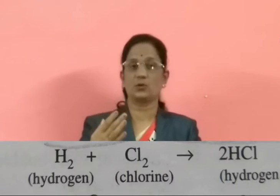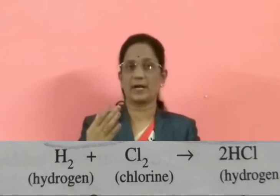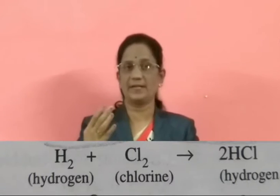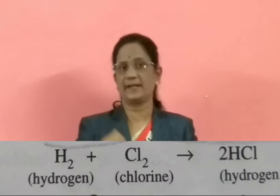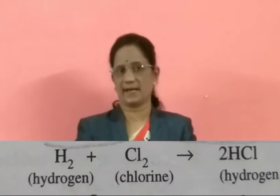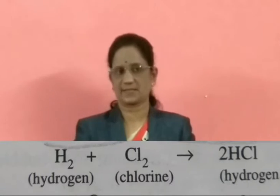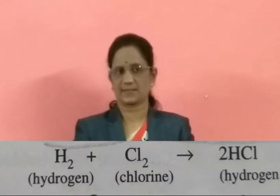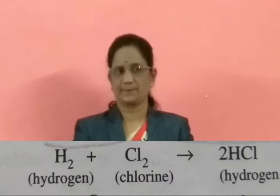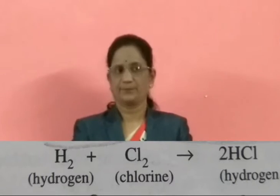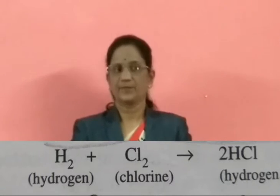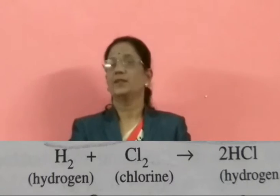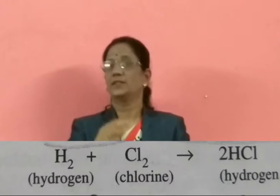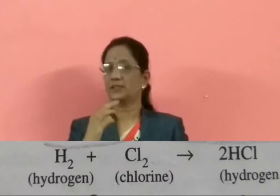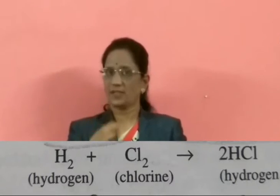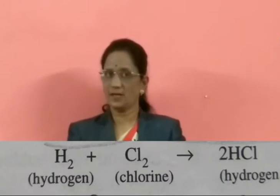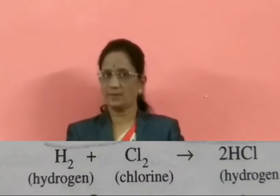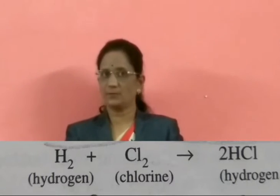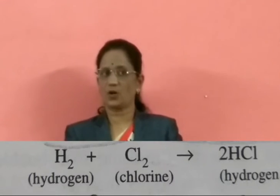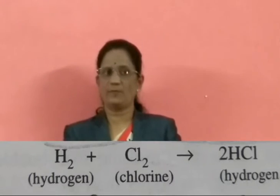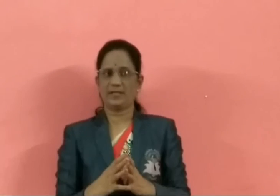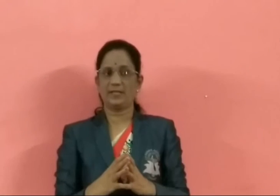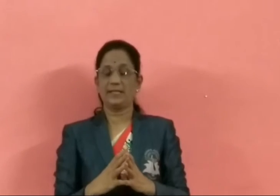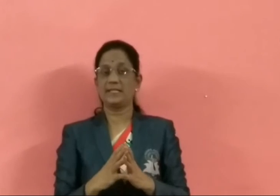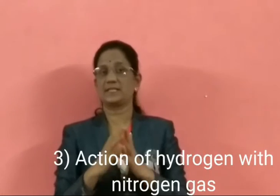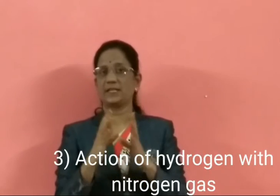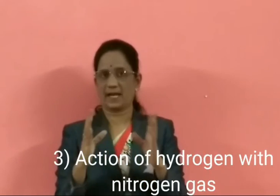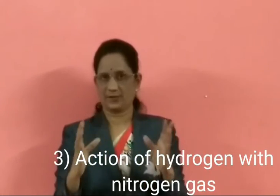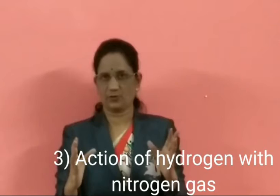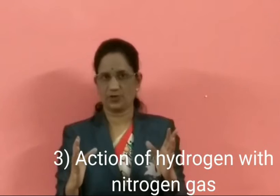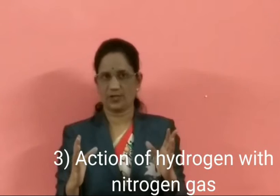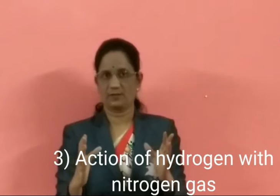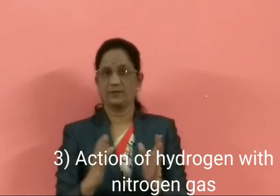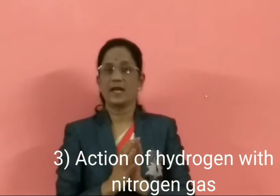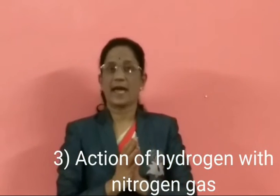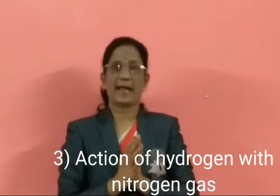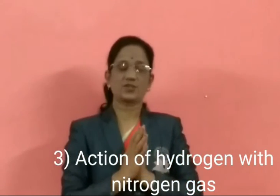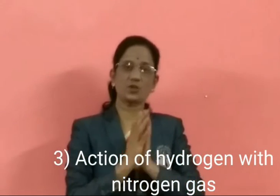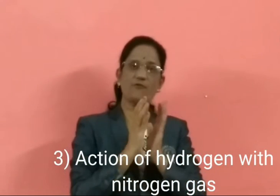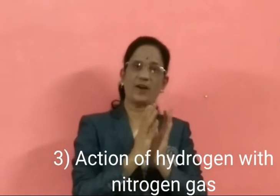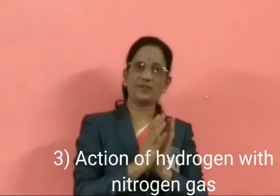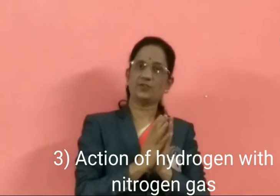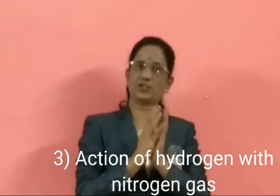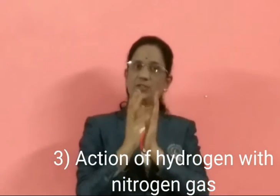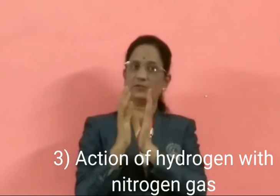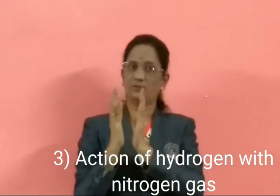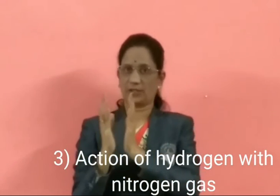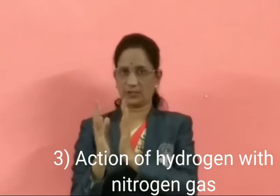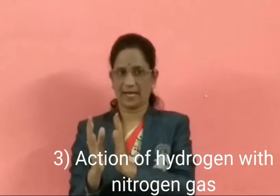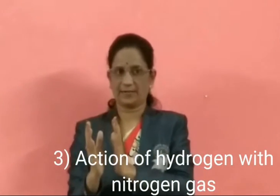chloride gas. The third non-metal is the nitrogen. Action of hydrogen with